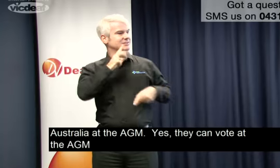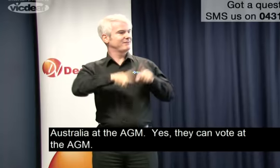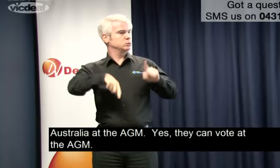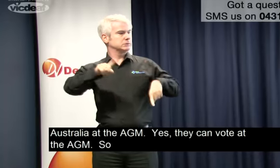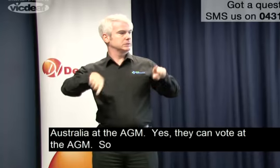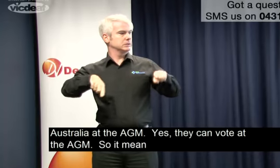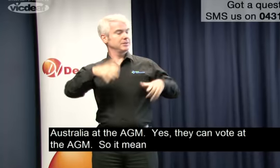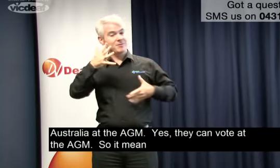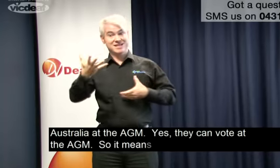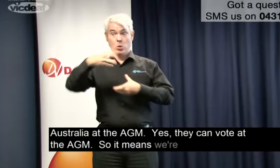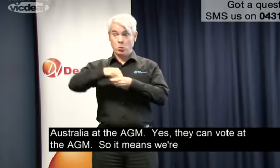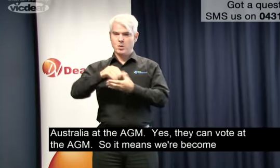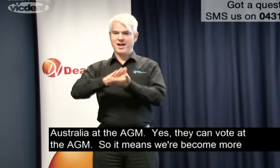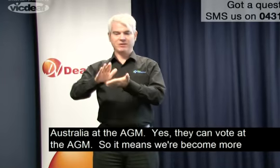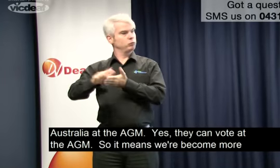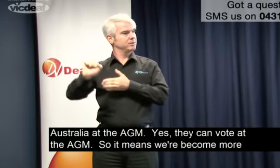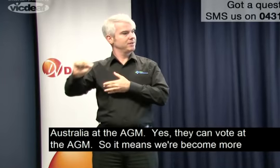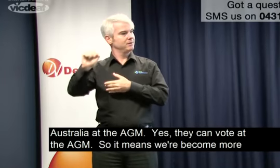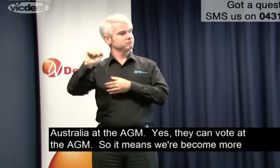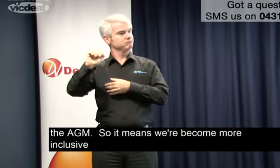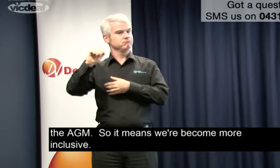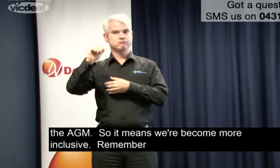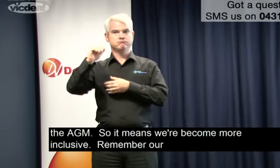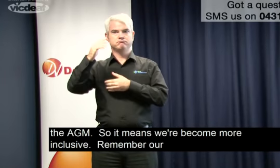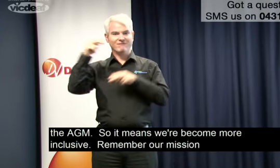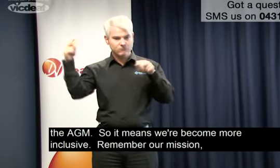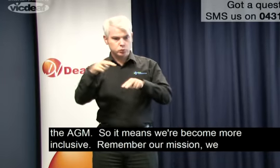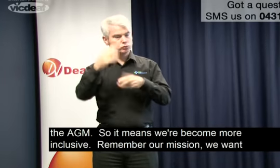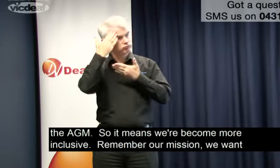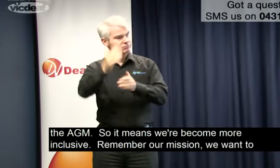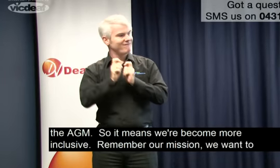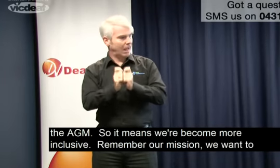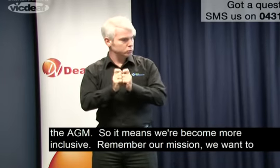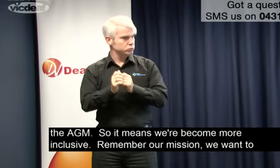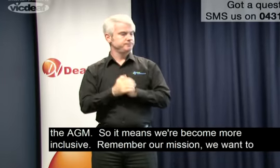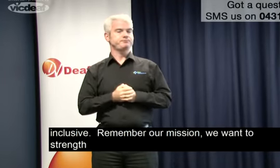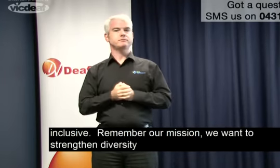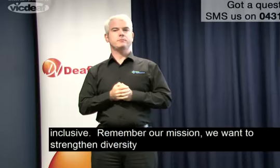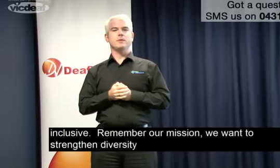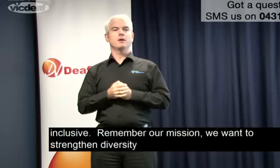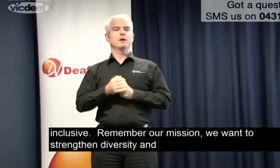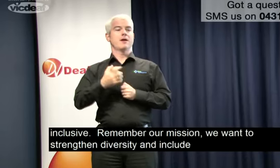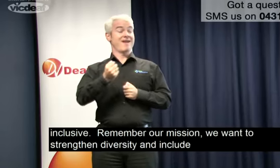we're wanting to strengthen diversity and include hard of hearing individuals, their views and their values, and respect them as